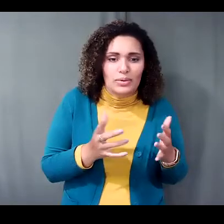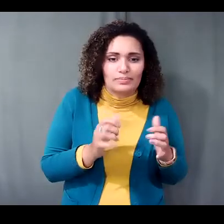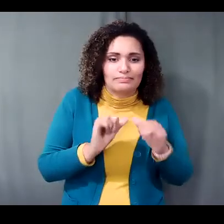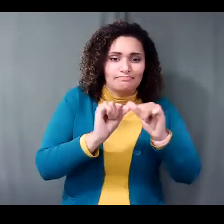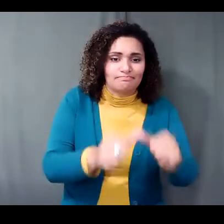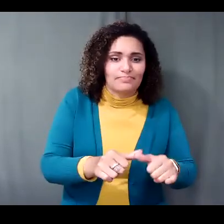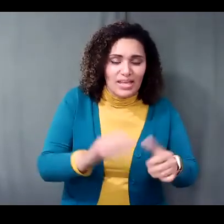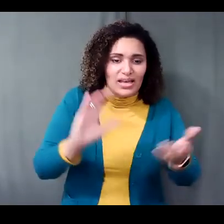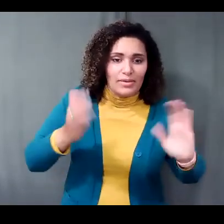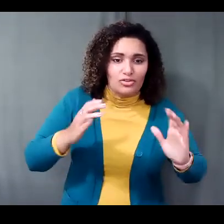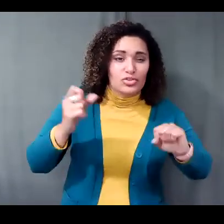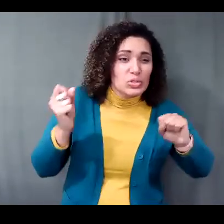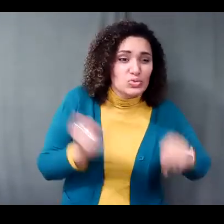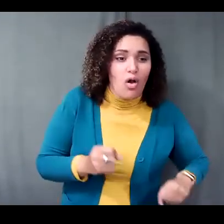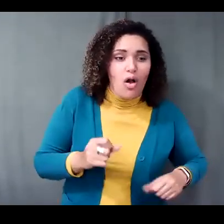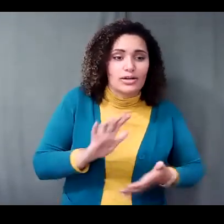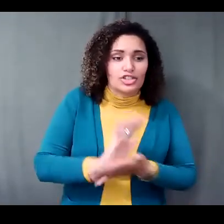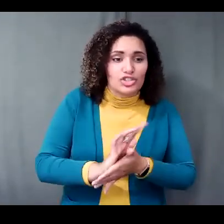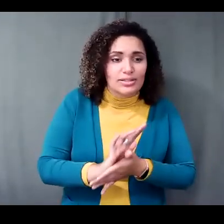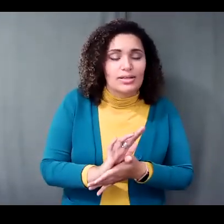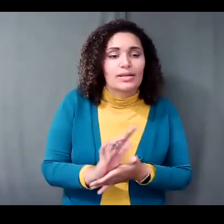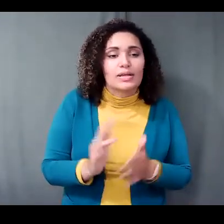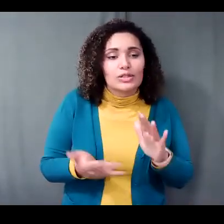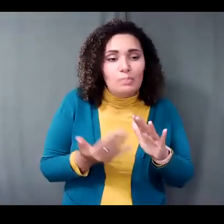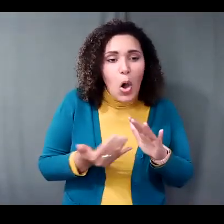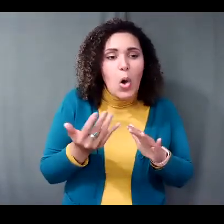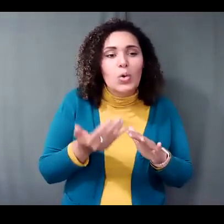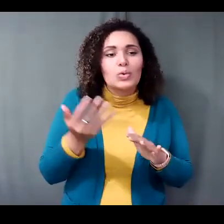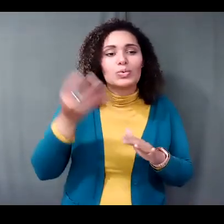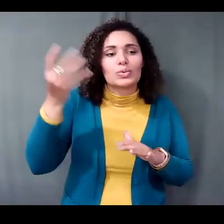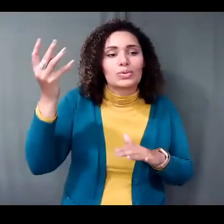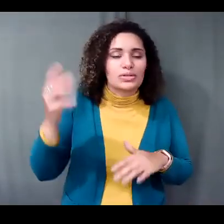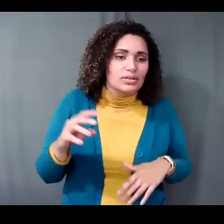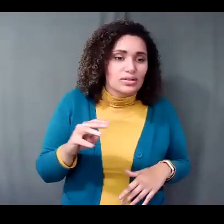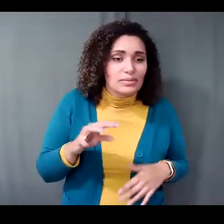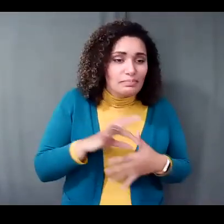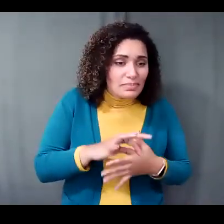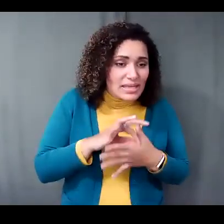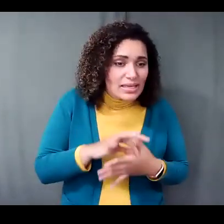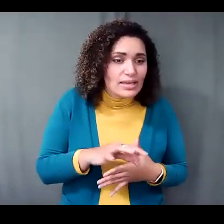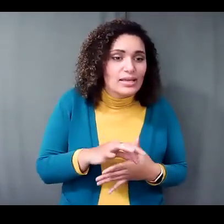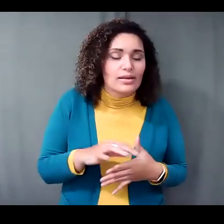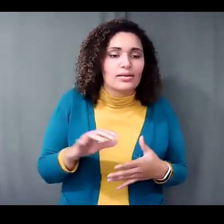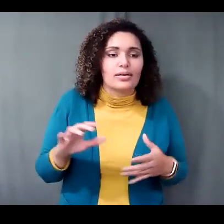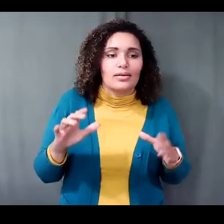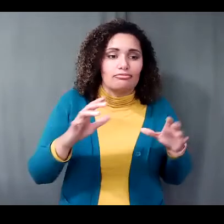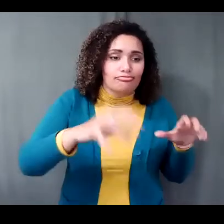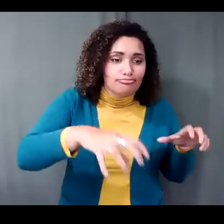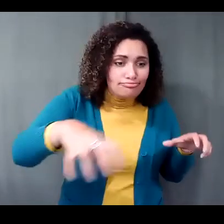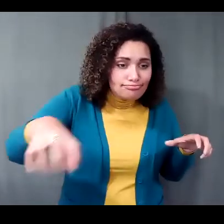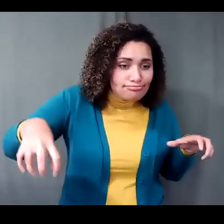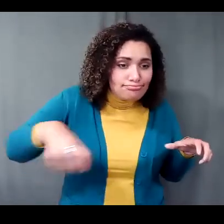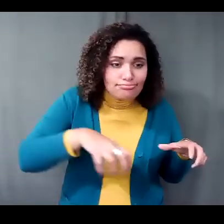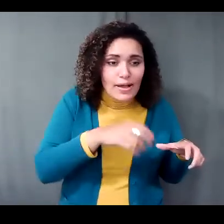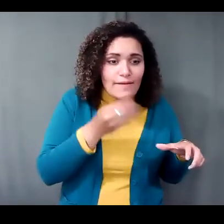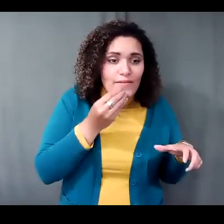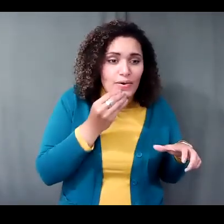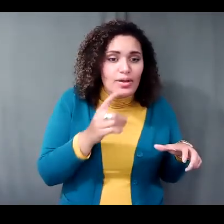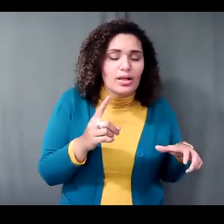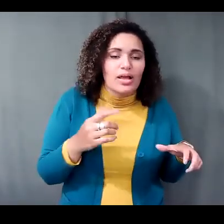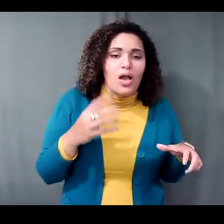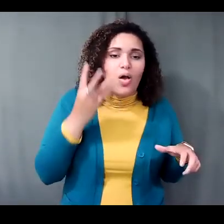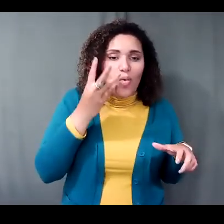age them longer and longer in bottle. But if anybody still has a TD1 out there, you'll notice it has a much